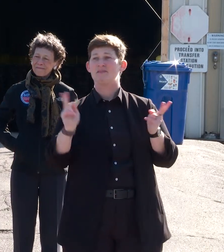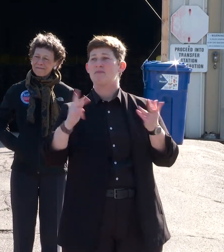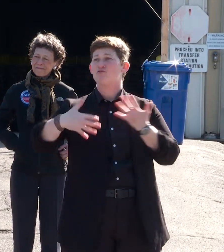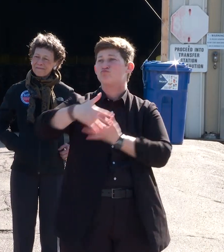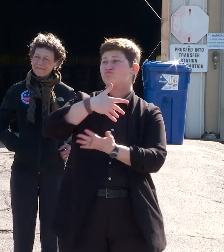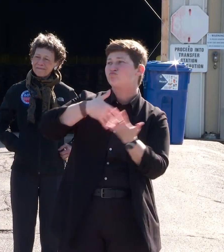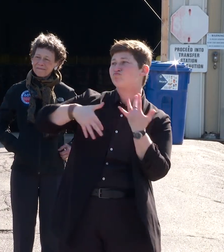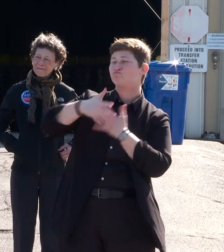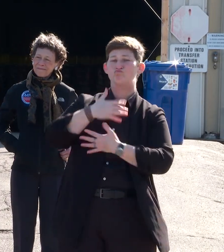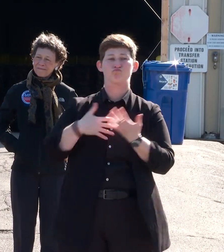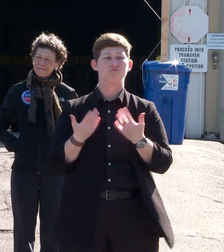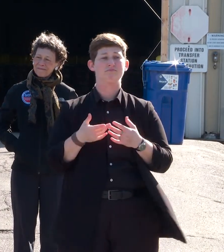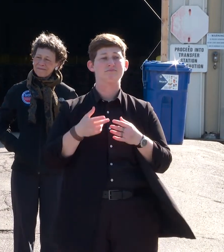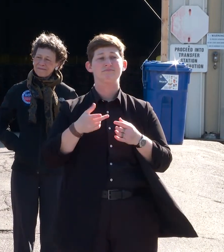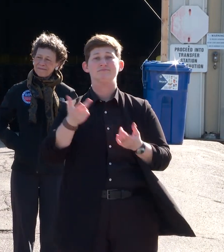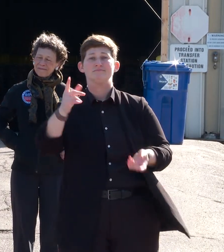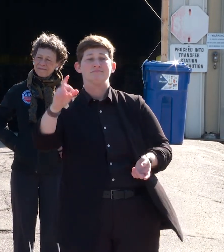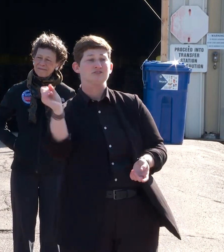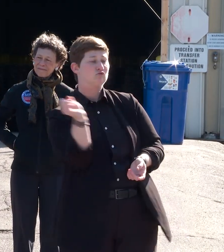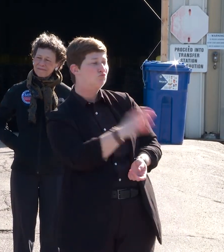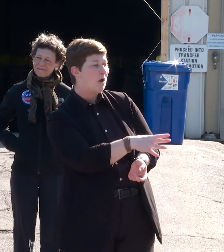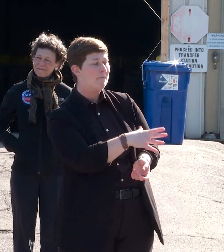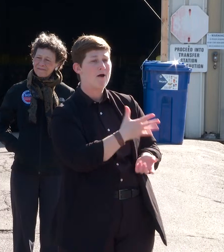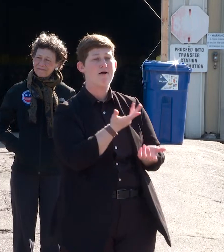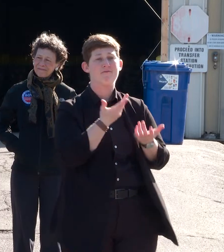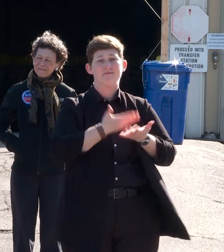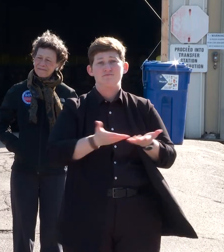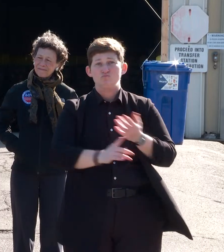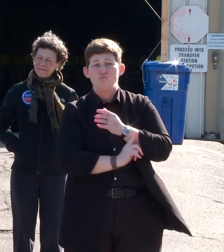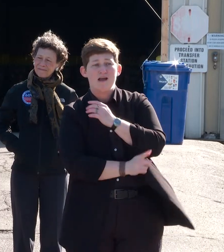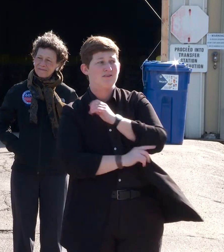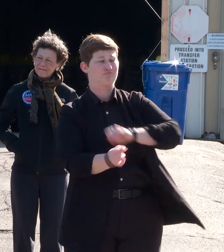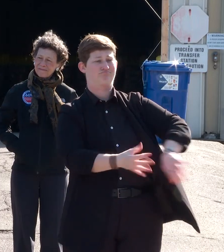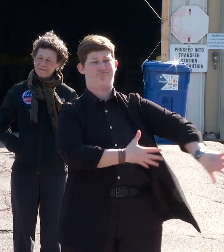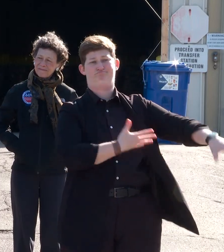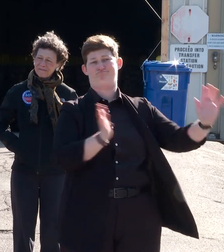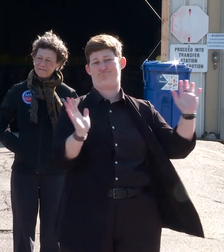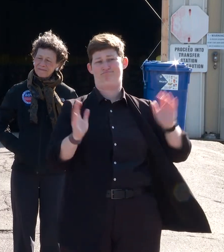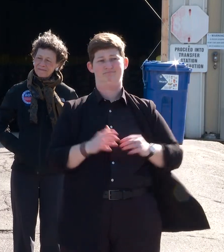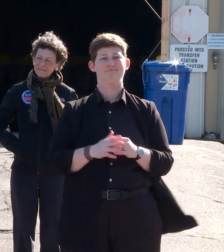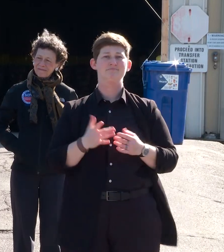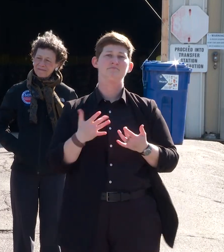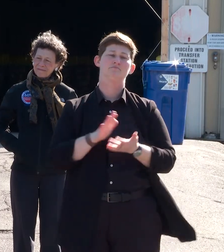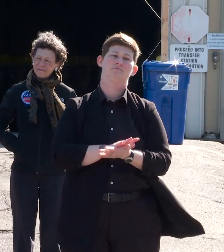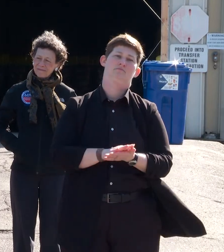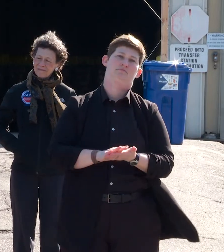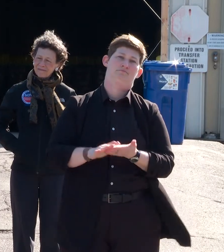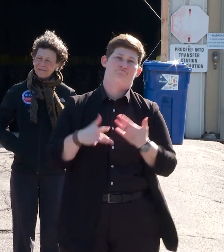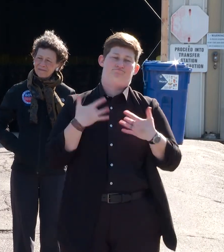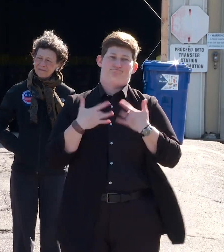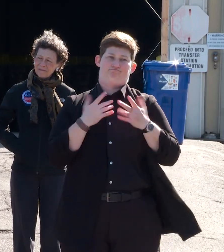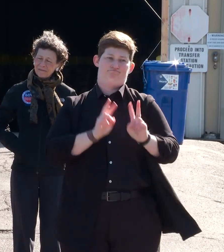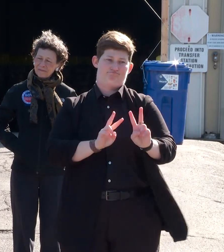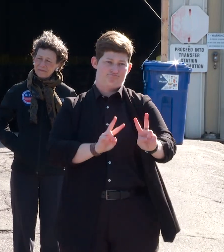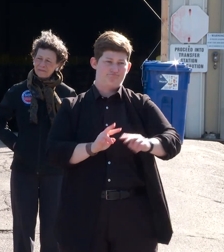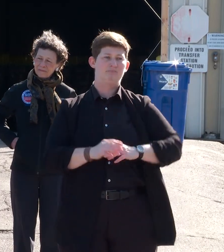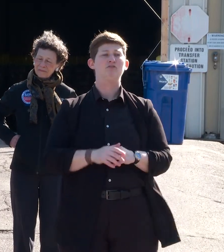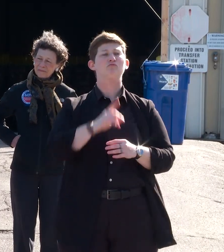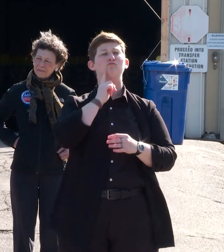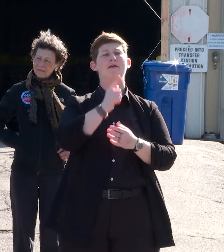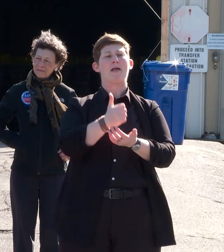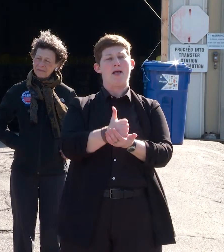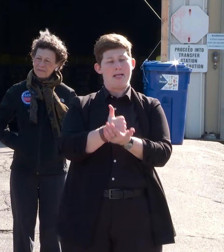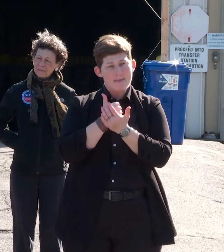and drop off your stuff, or maybe the other way around. So we're excited about this. This is going to help us achieve those zero